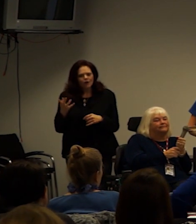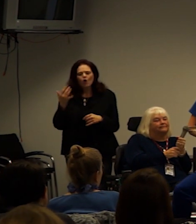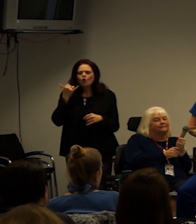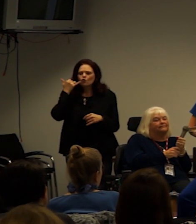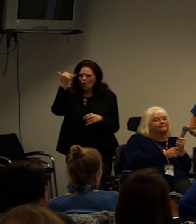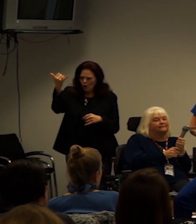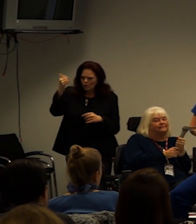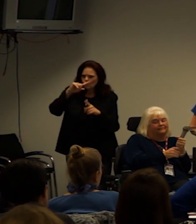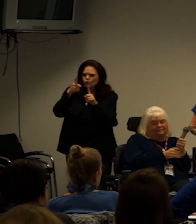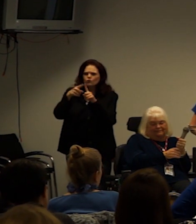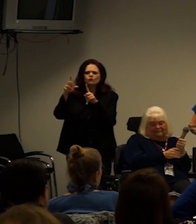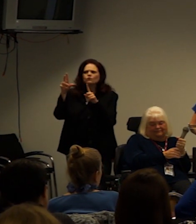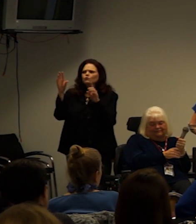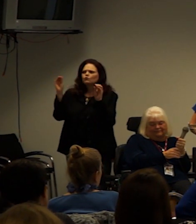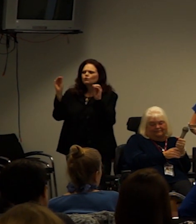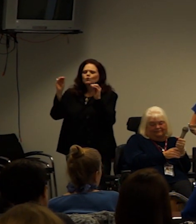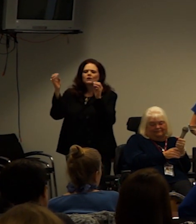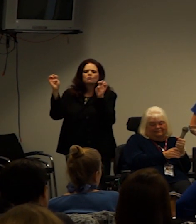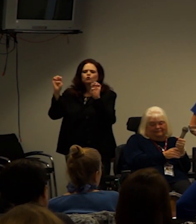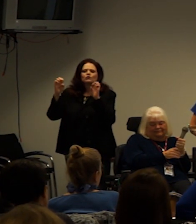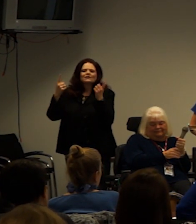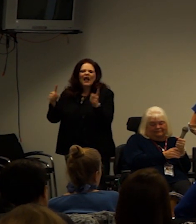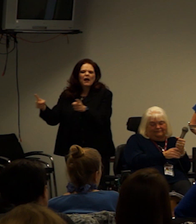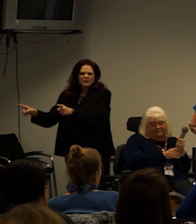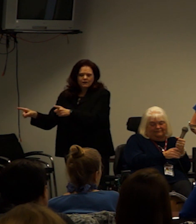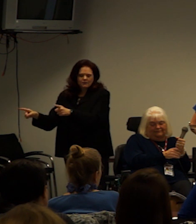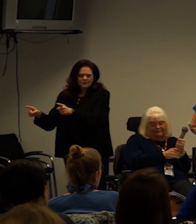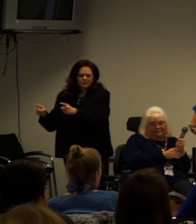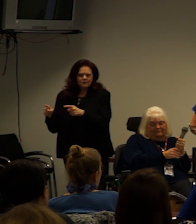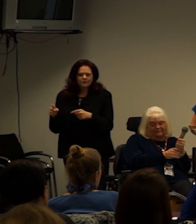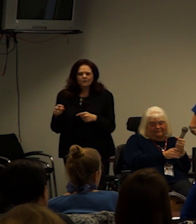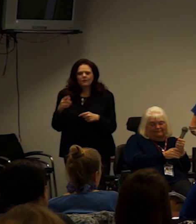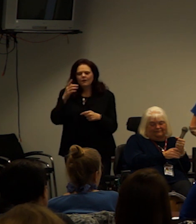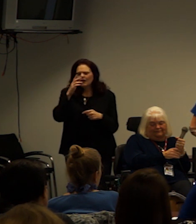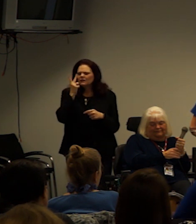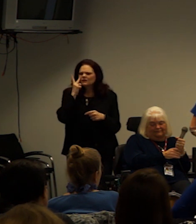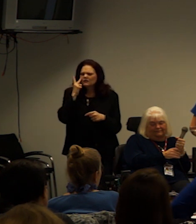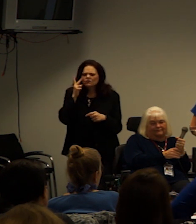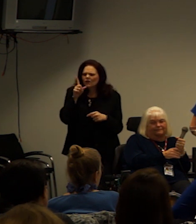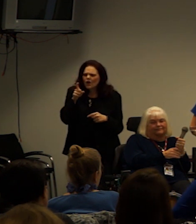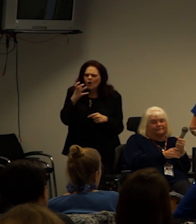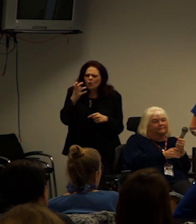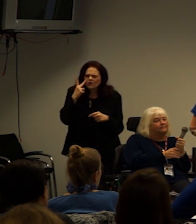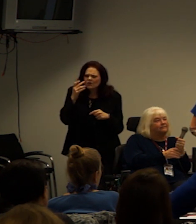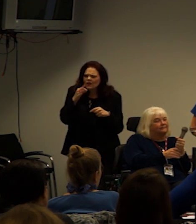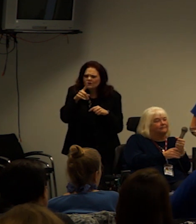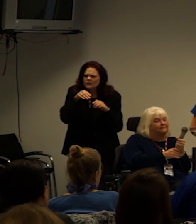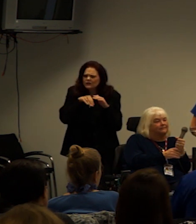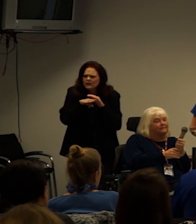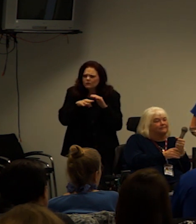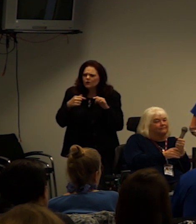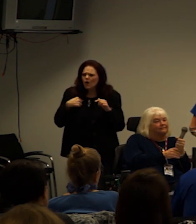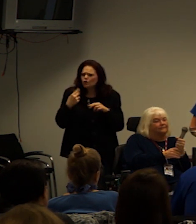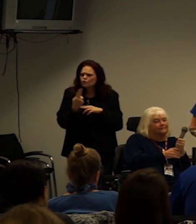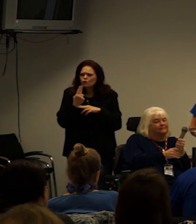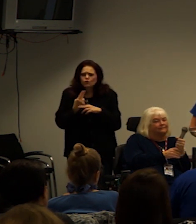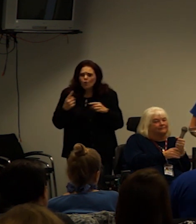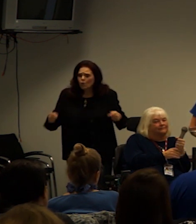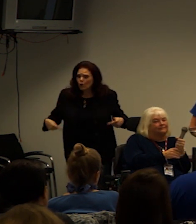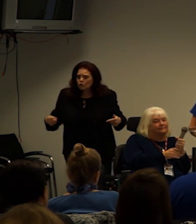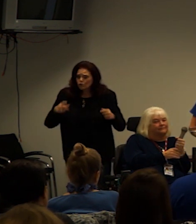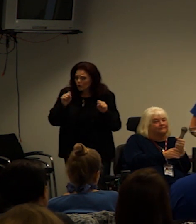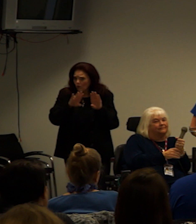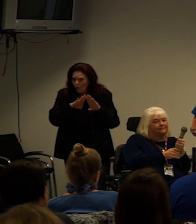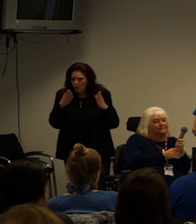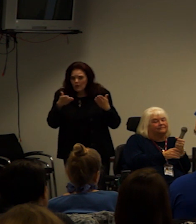call him when there's not much else going on and say, I'd really like to see if this place is accessible to me because I'm a wheelchair user. Can you open